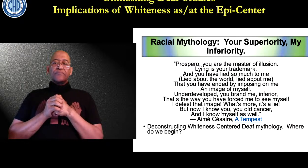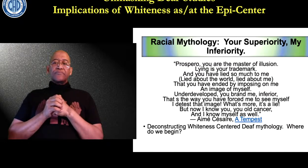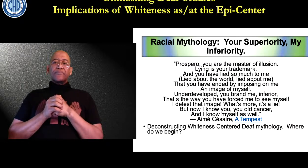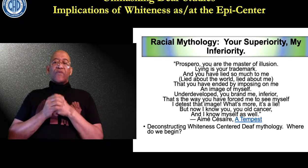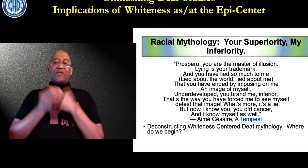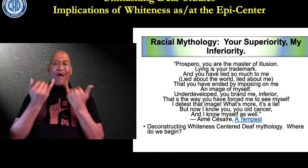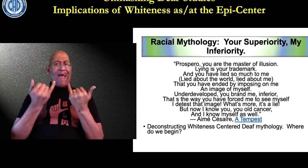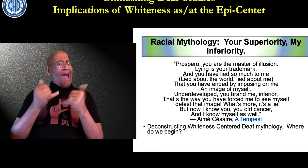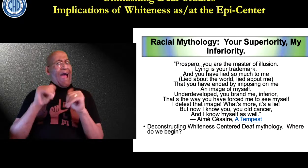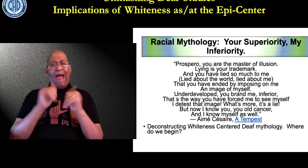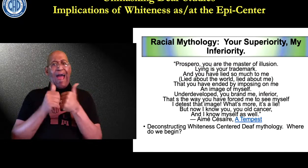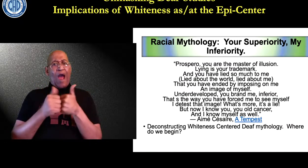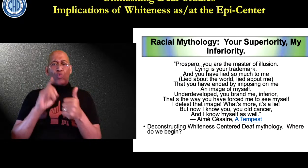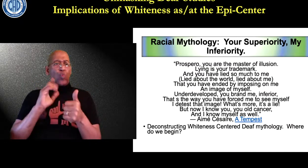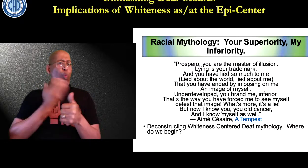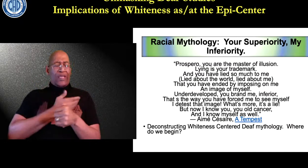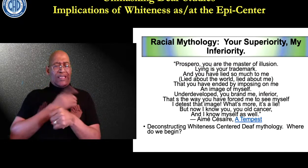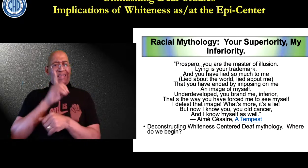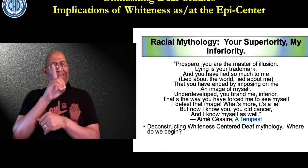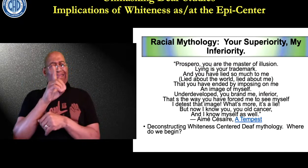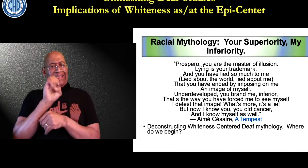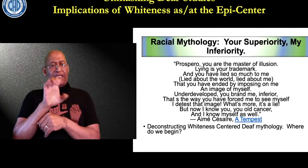Allow me to tell you who I am.